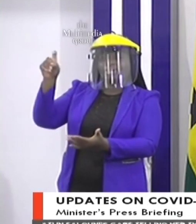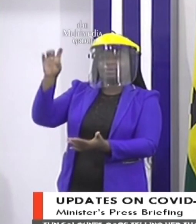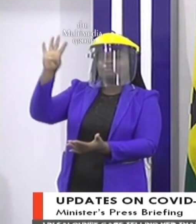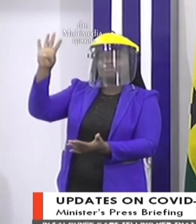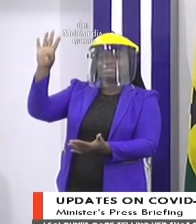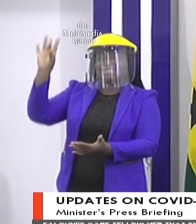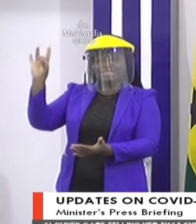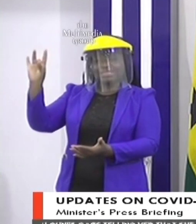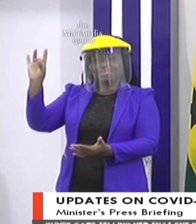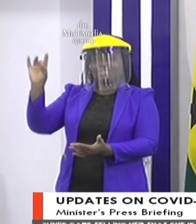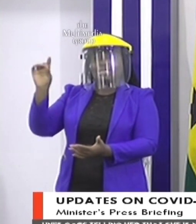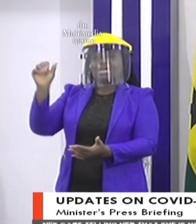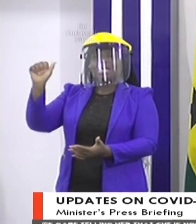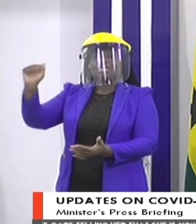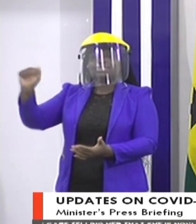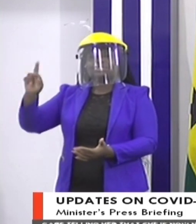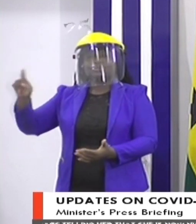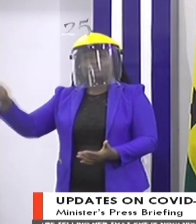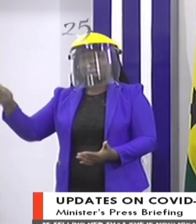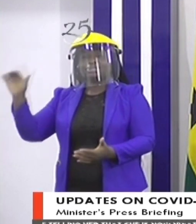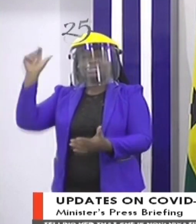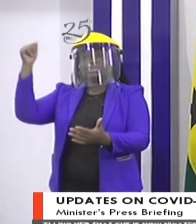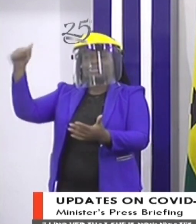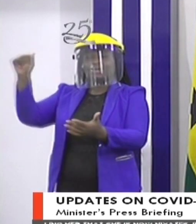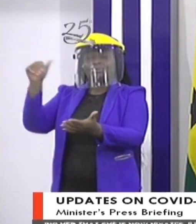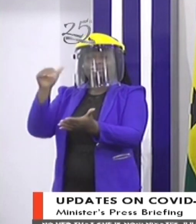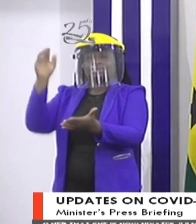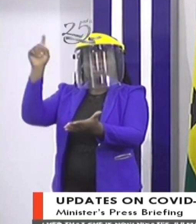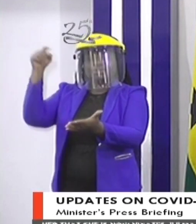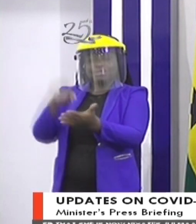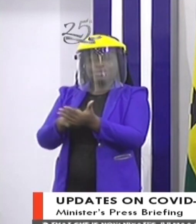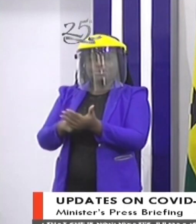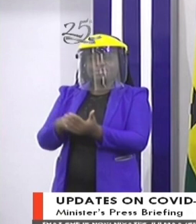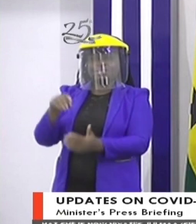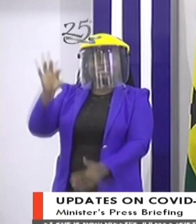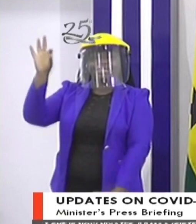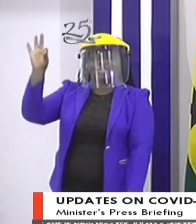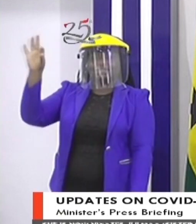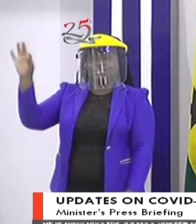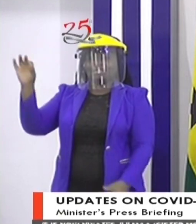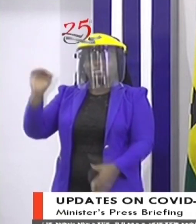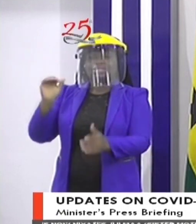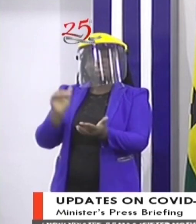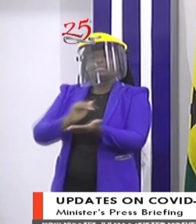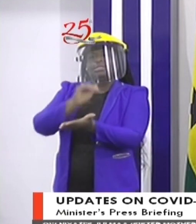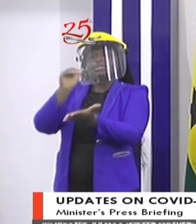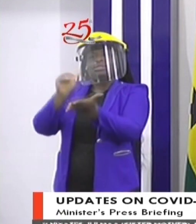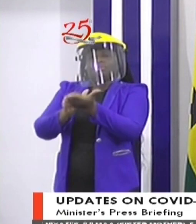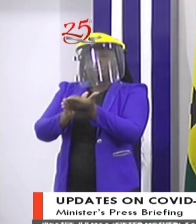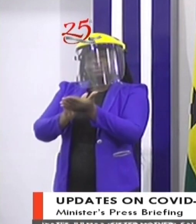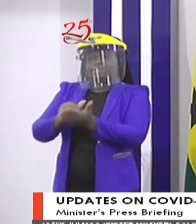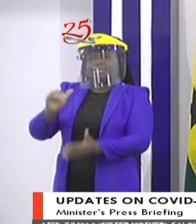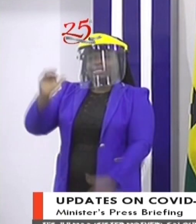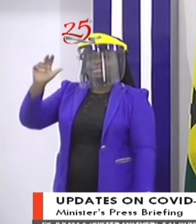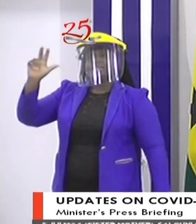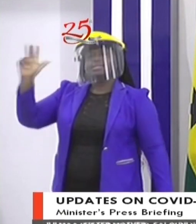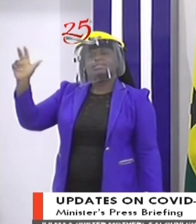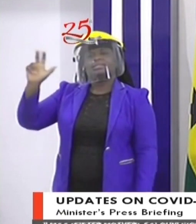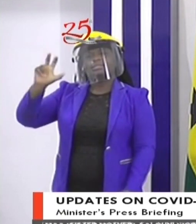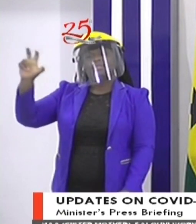5,148. Ashanti region, 1,099. Central region, 360.